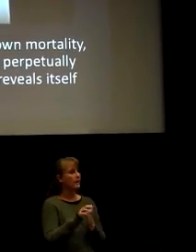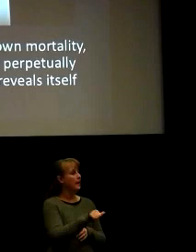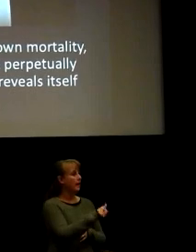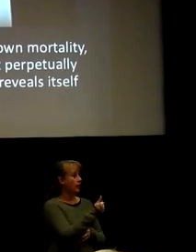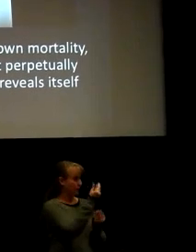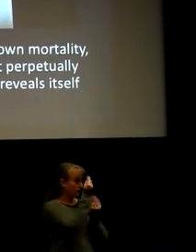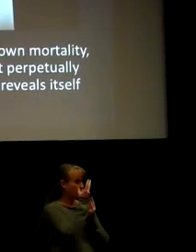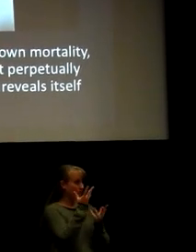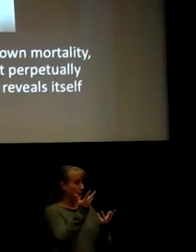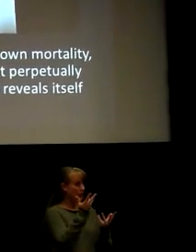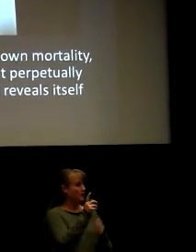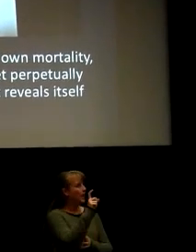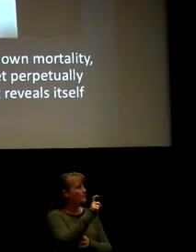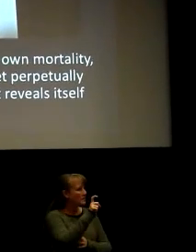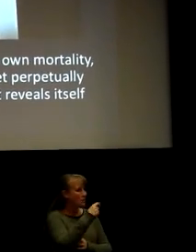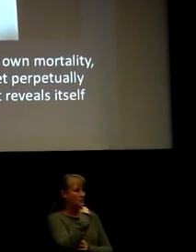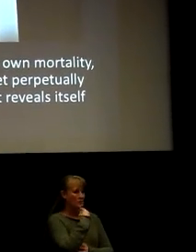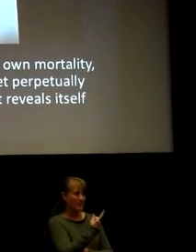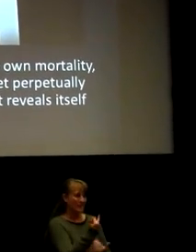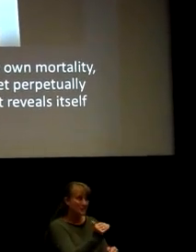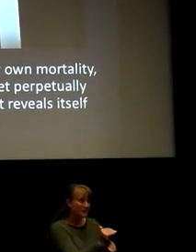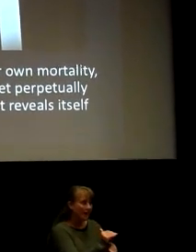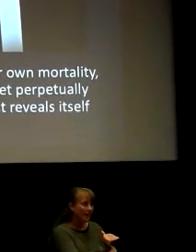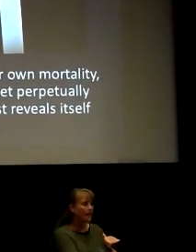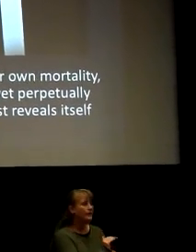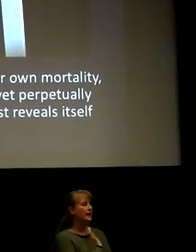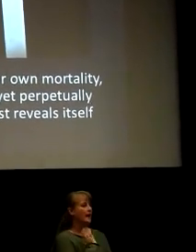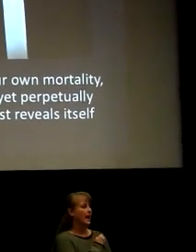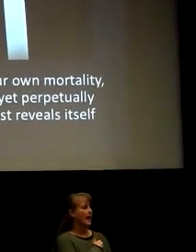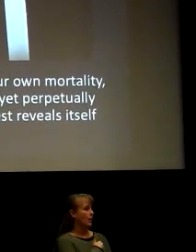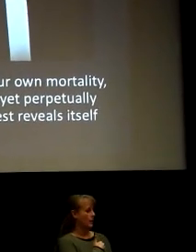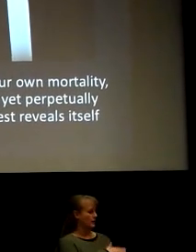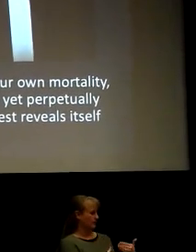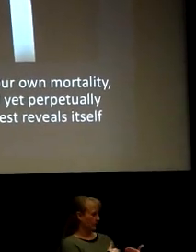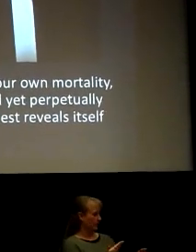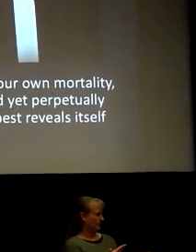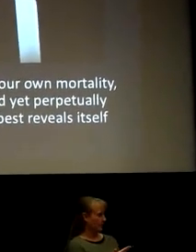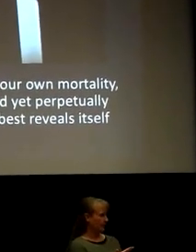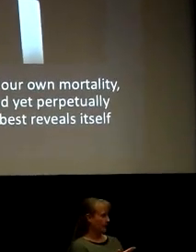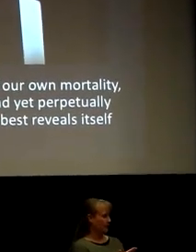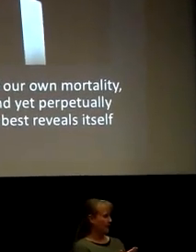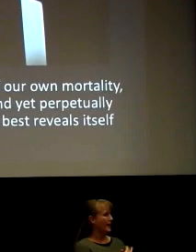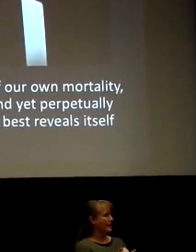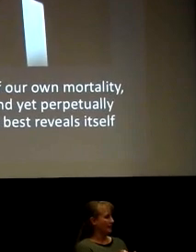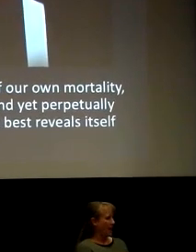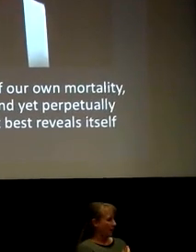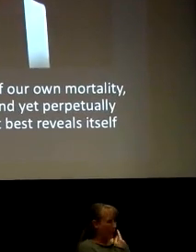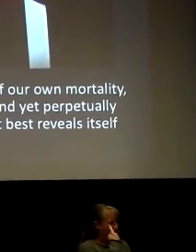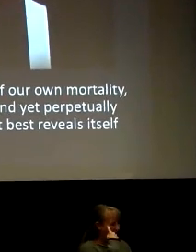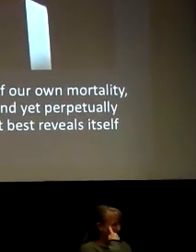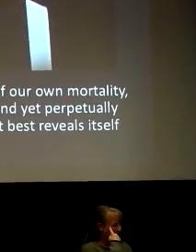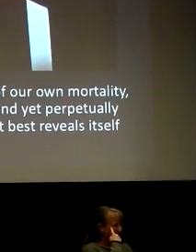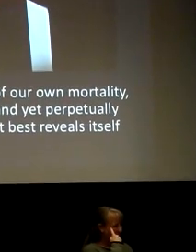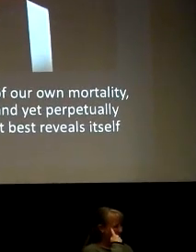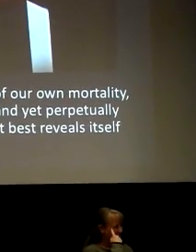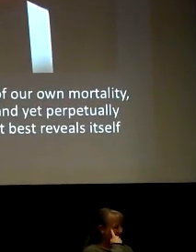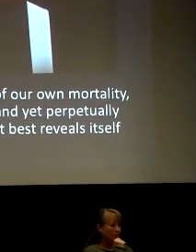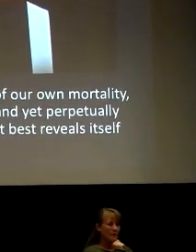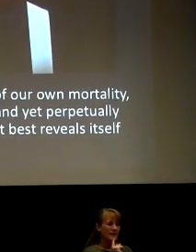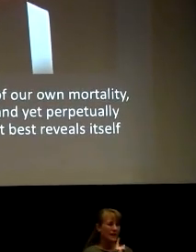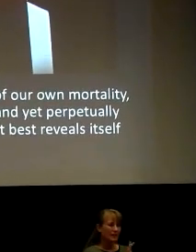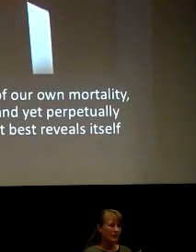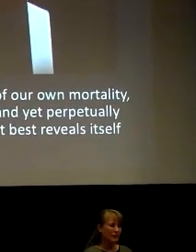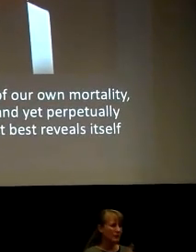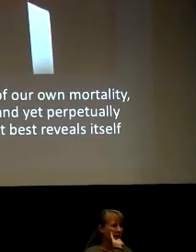Other information that I'm supposed to give you tonight is our series, tentatively now, we're not confirmed yet, but we think it